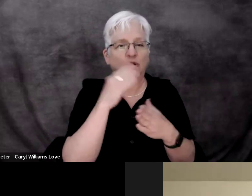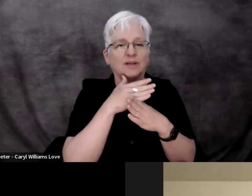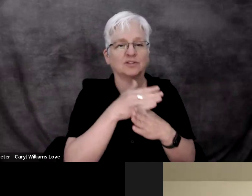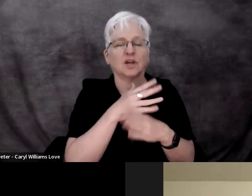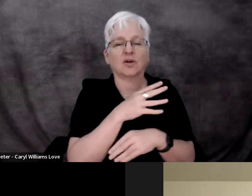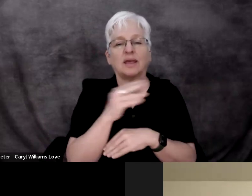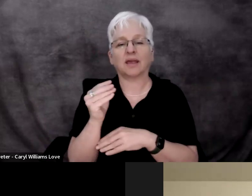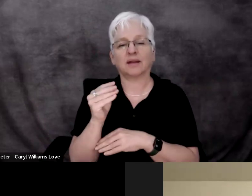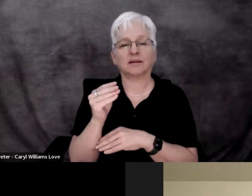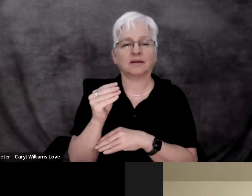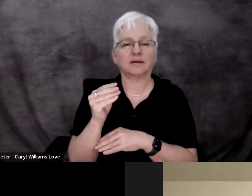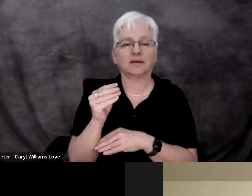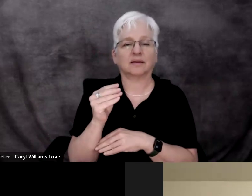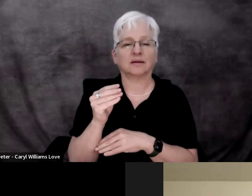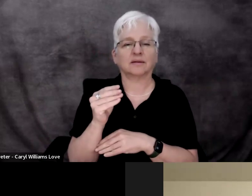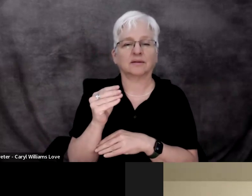phenomenal. Well done.